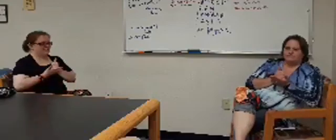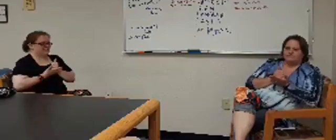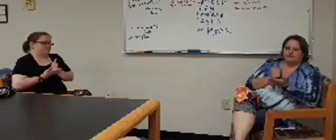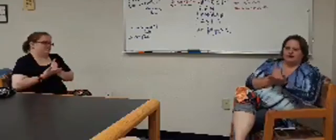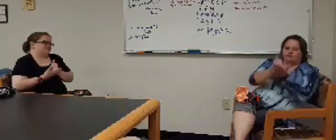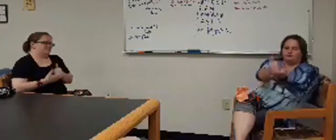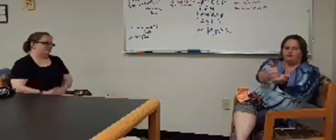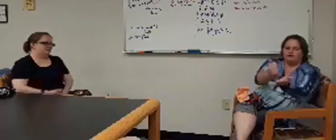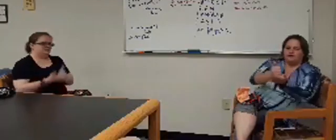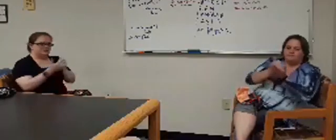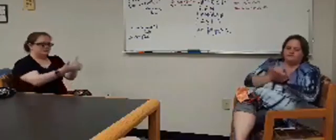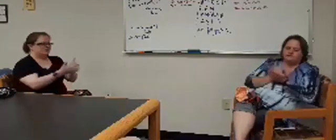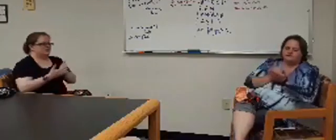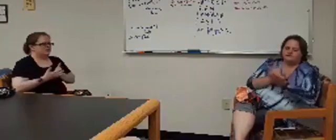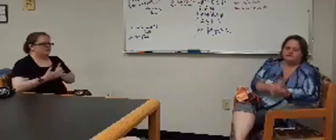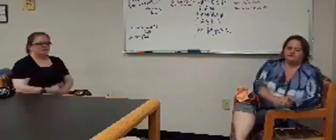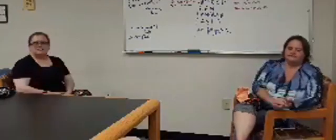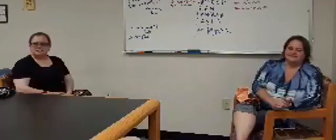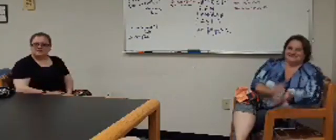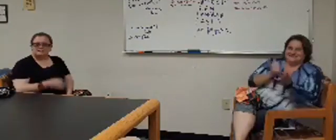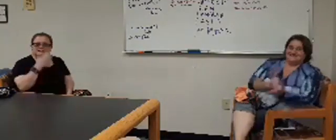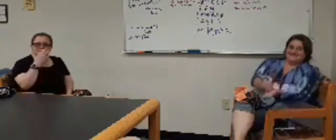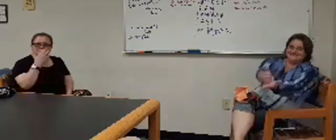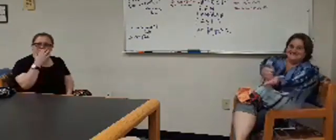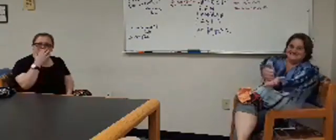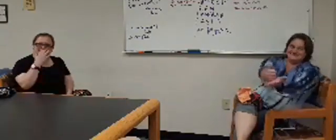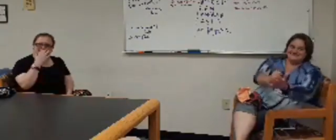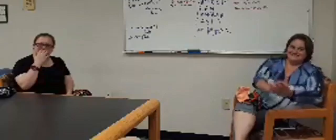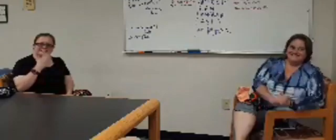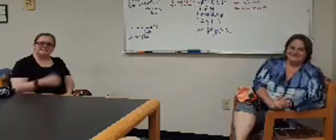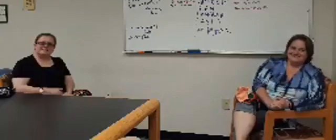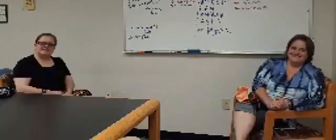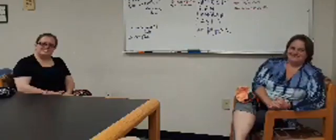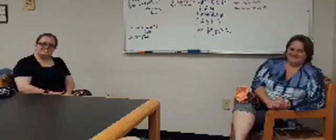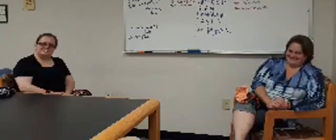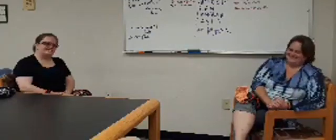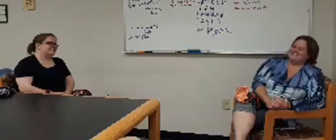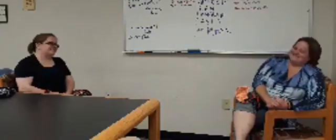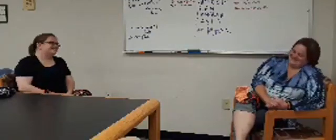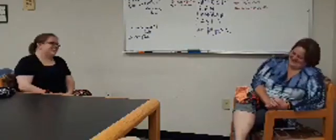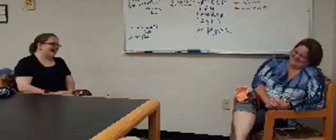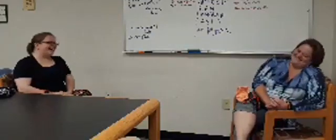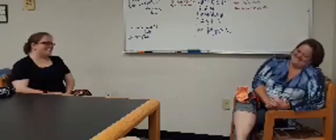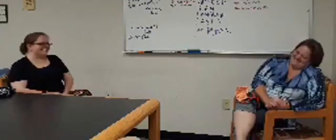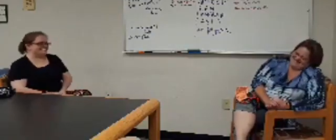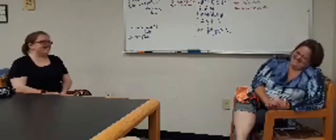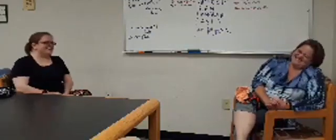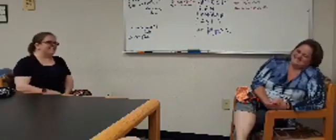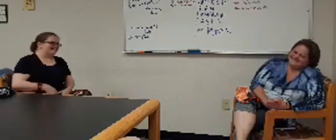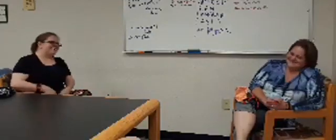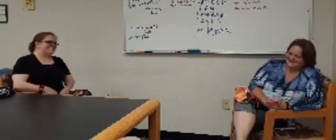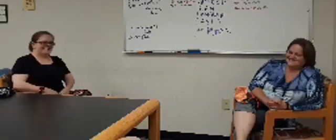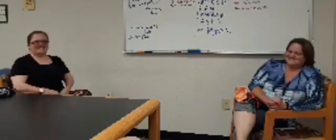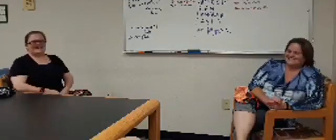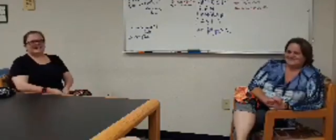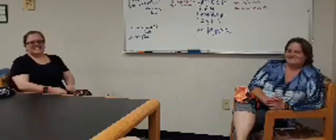help you help myself like Jerry Maguire help me help you okay yeah because I think